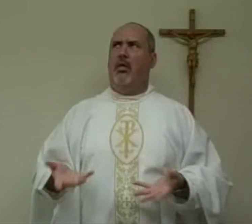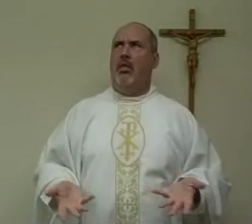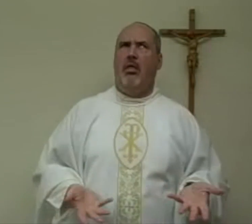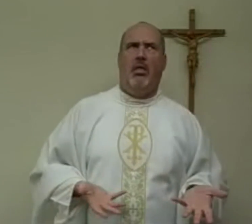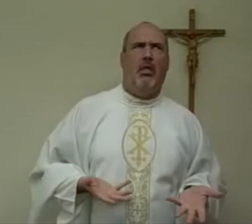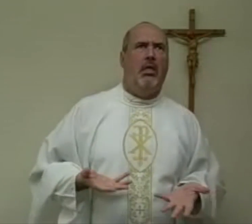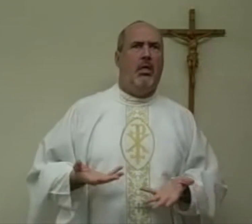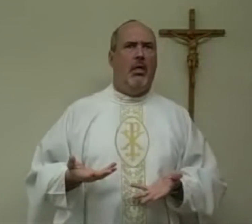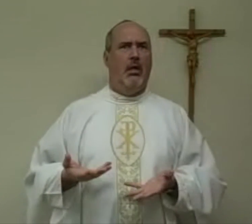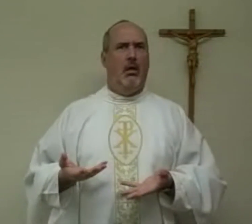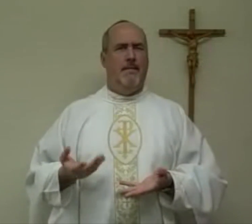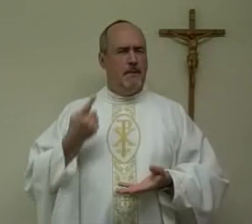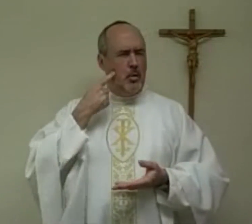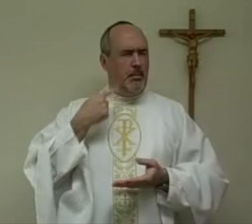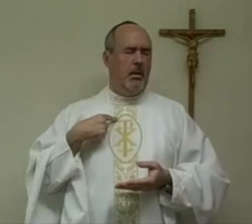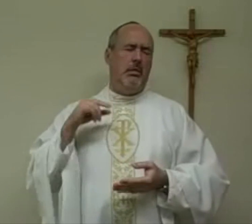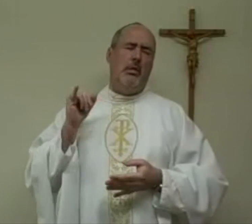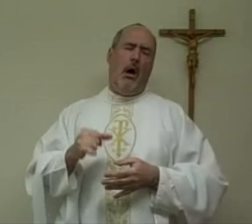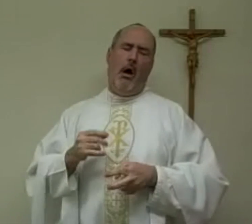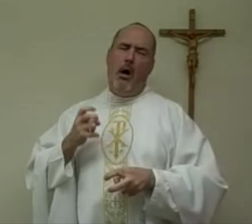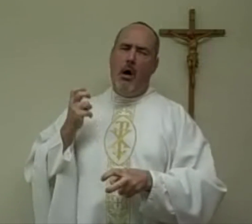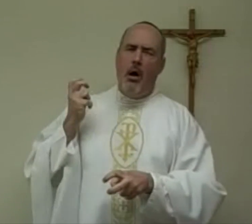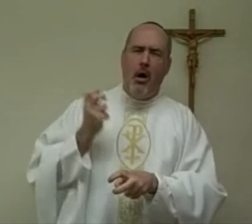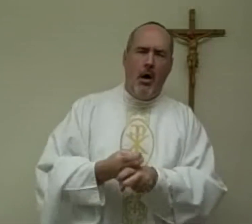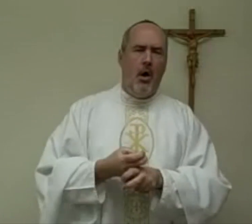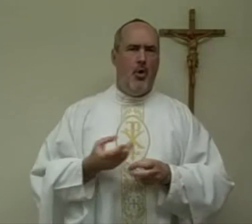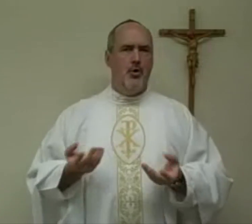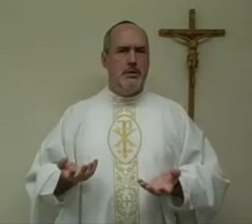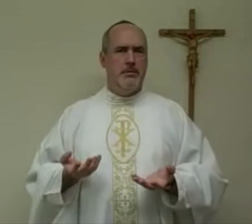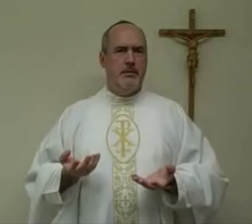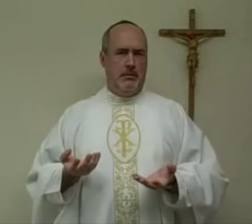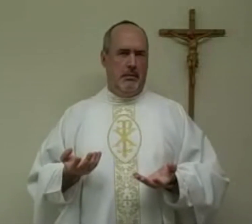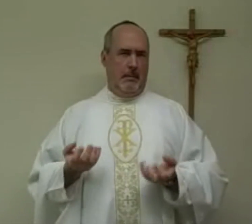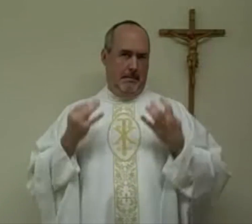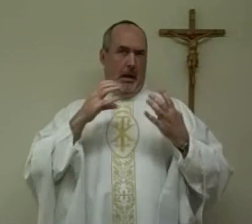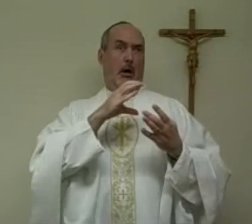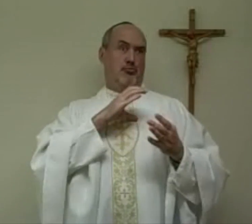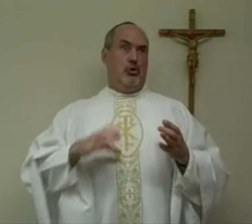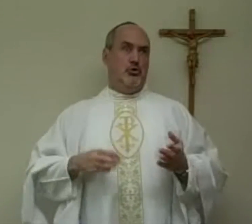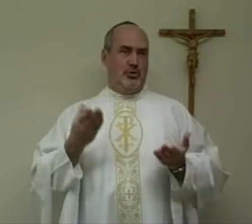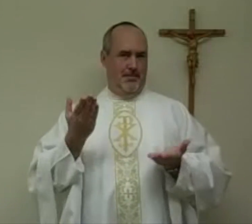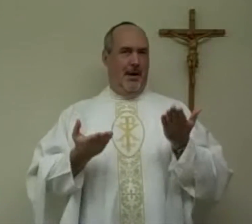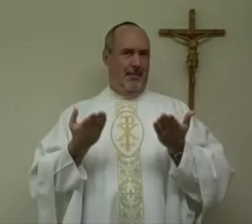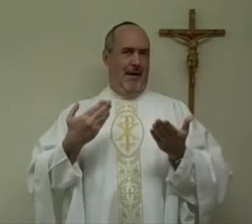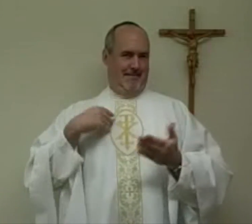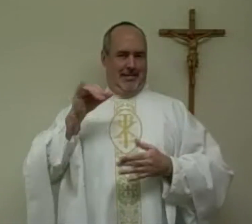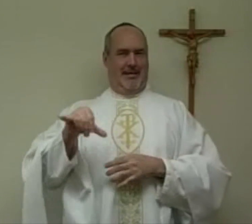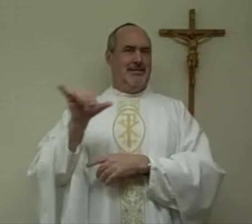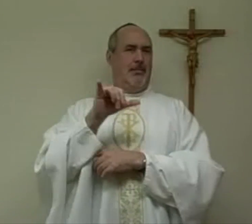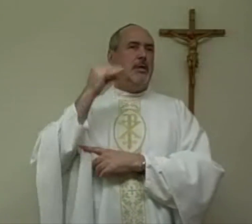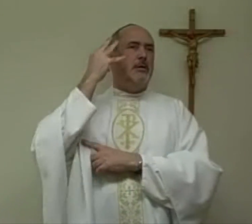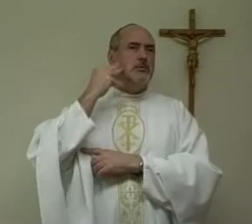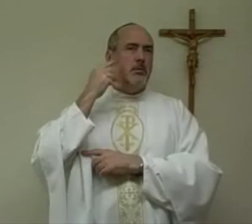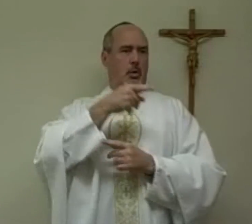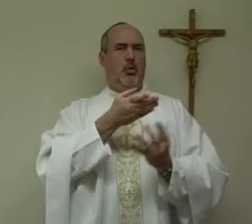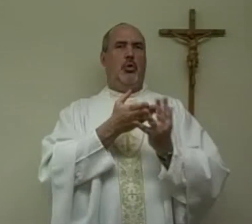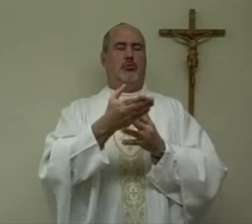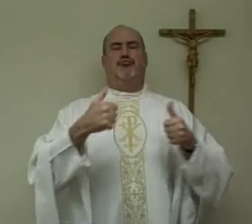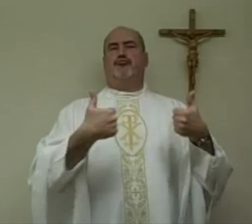yet He might not say anything to us, and we feel kind of lost. And that is very difficult. So